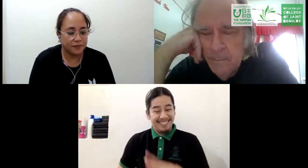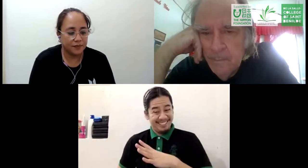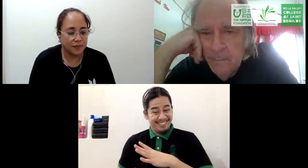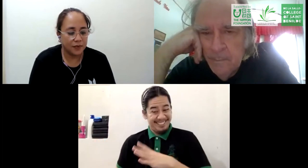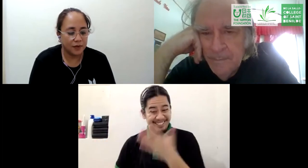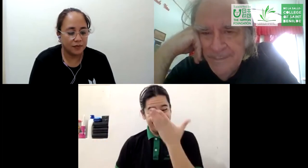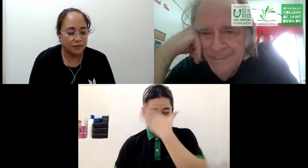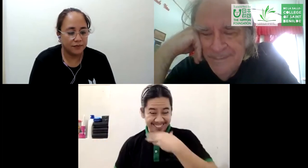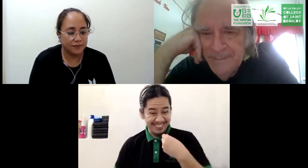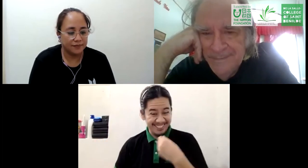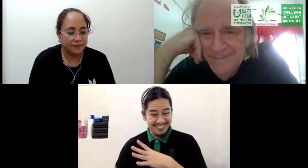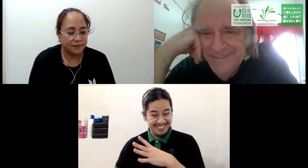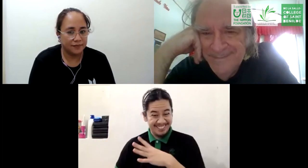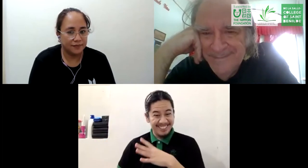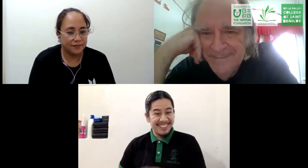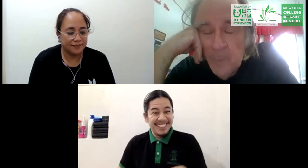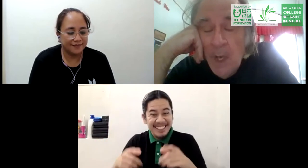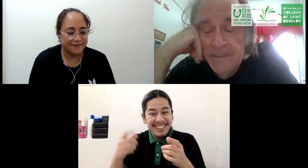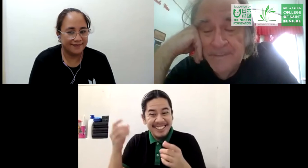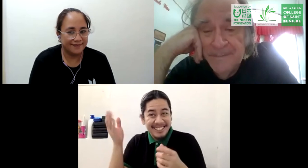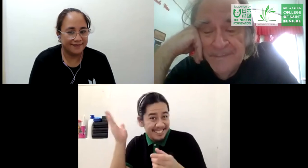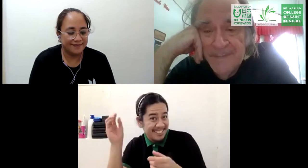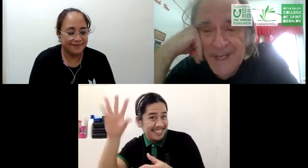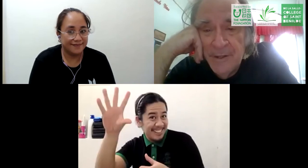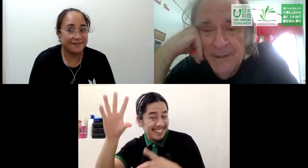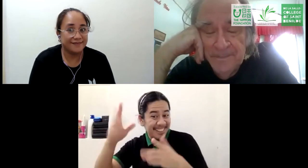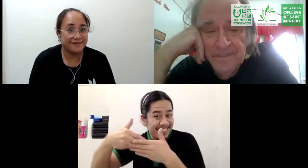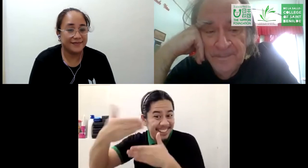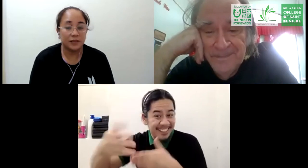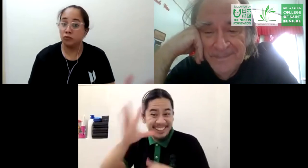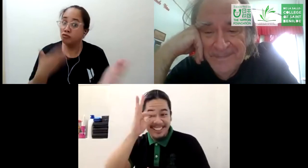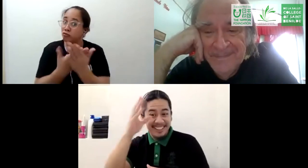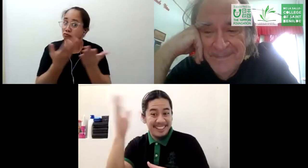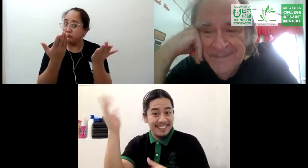defend something like that. I think that'd be Oh, nice, that's good.